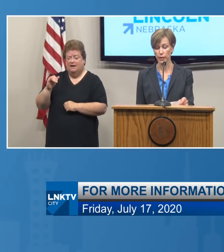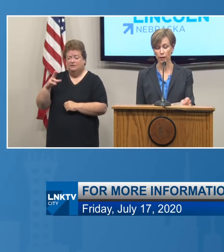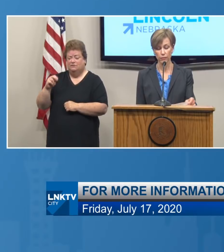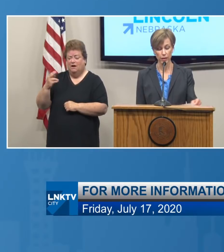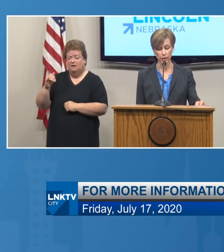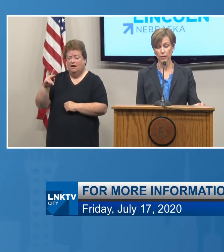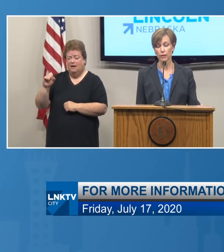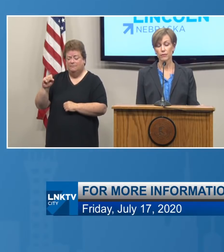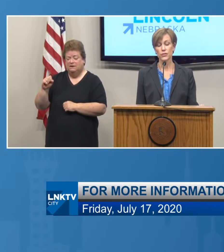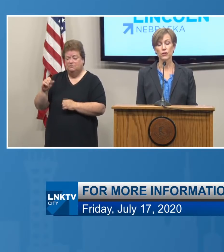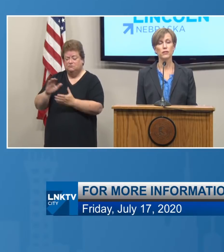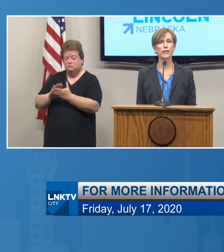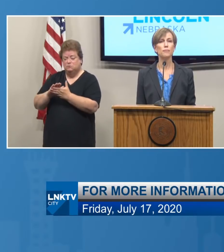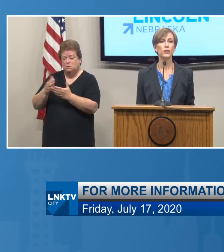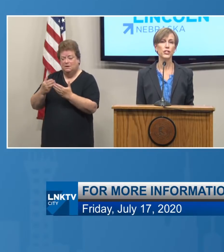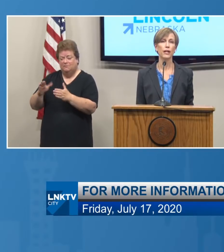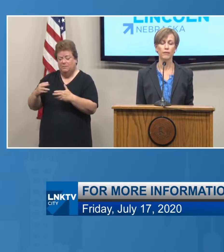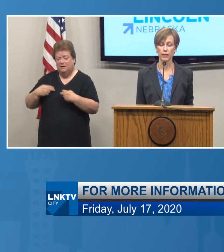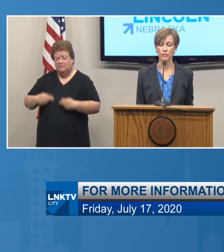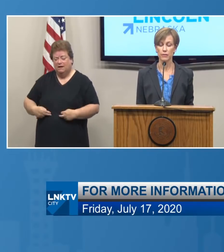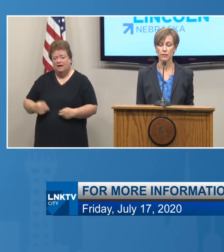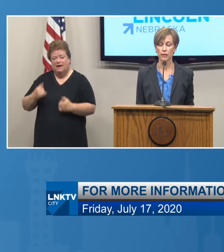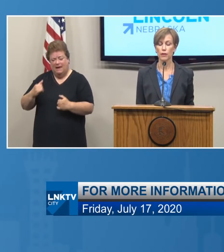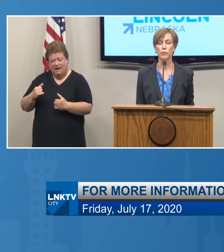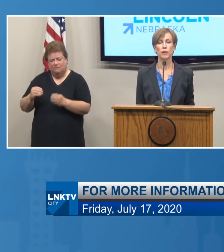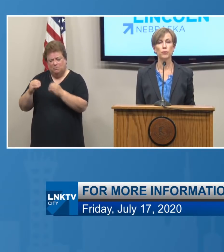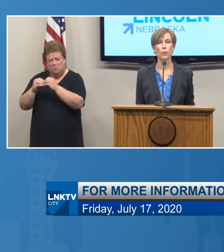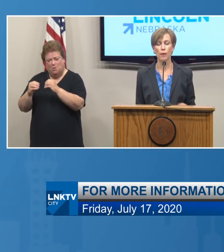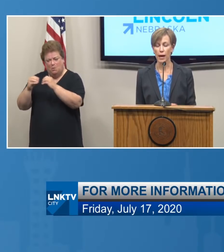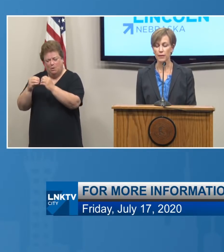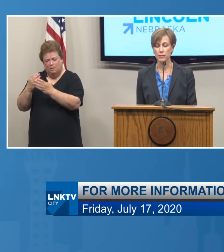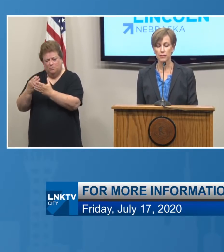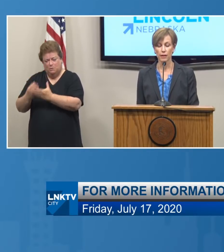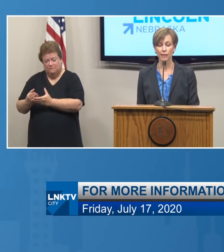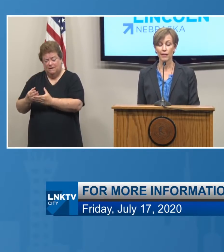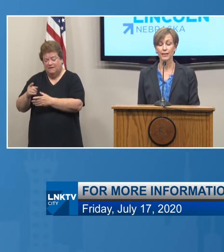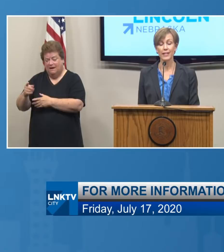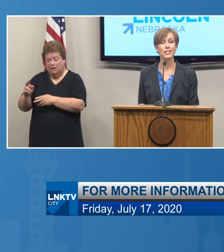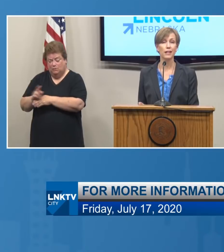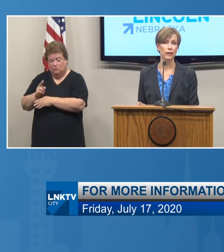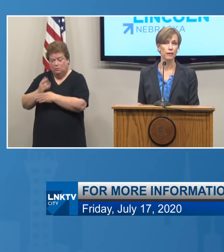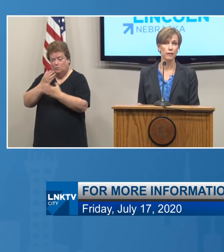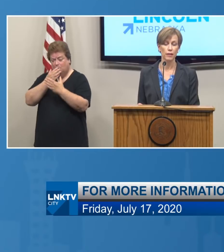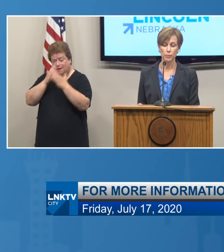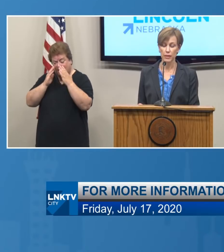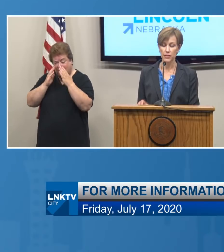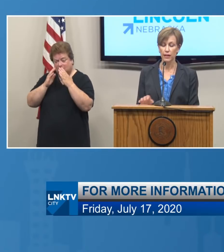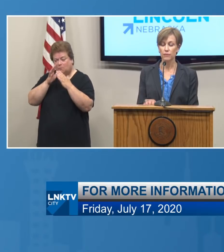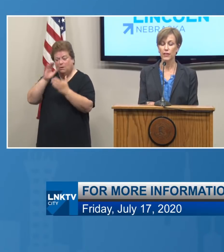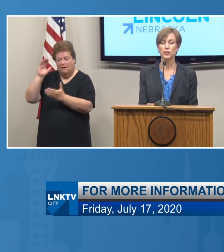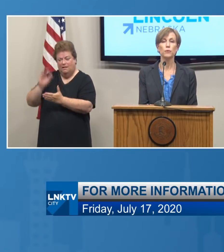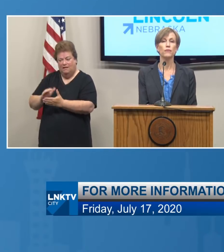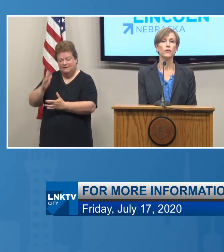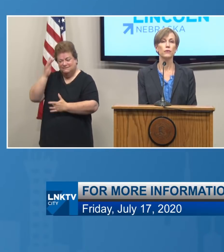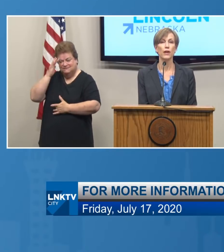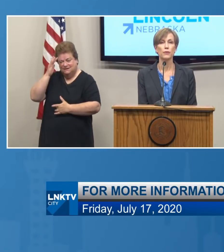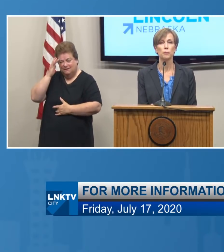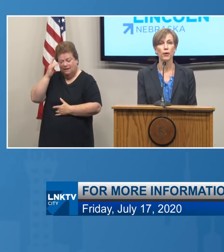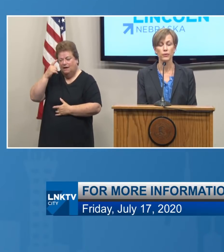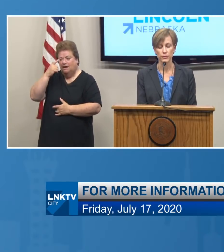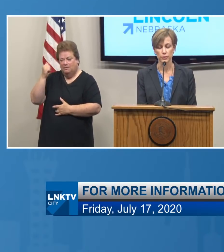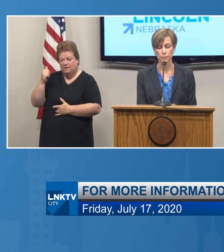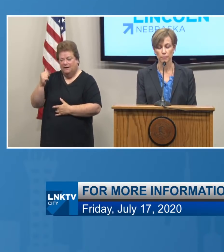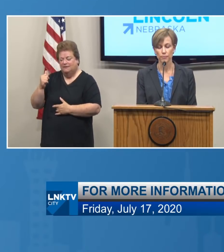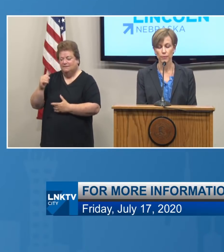School of Public Health, there's also emerging evidence that when people wear masks, they get less sick because they get infected with fewer